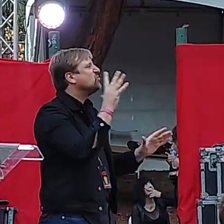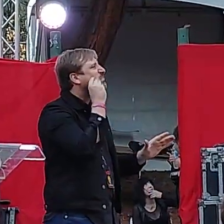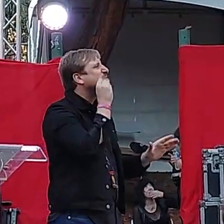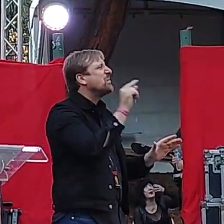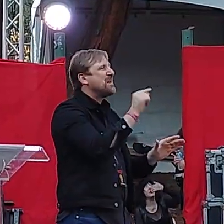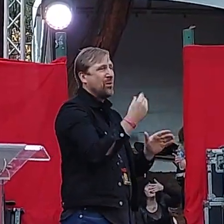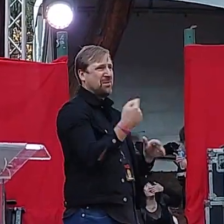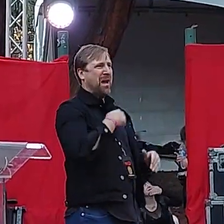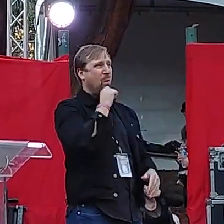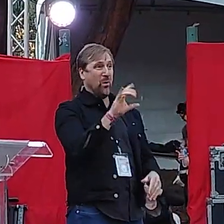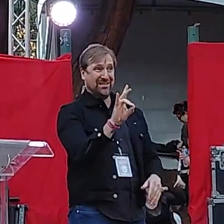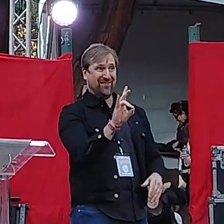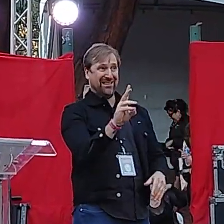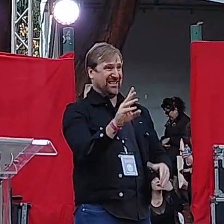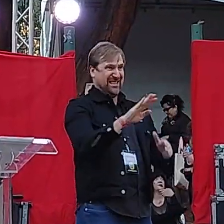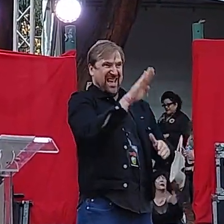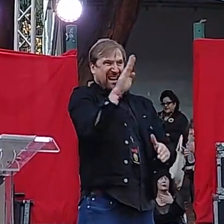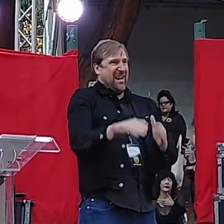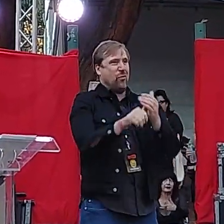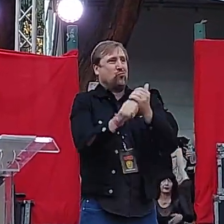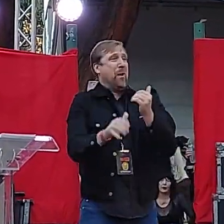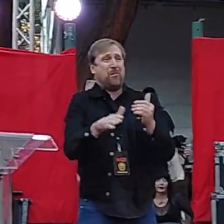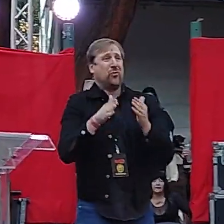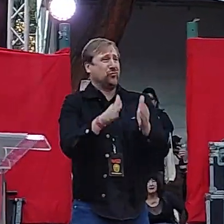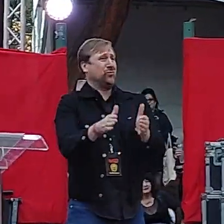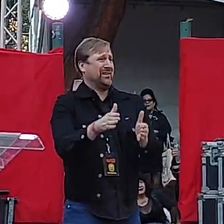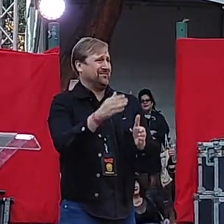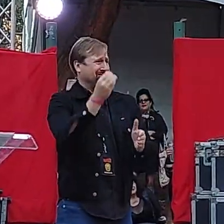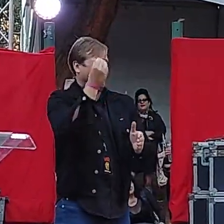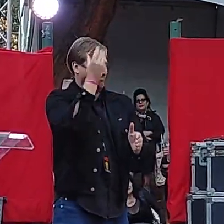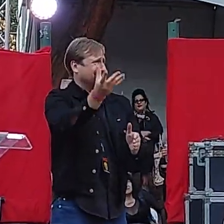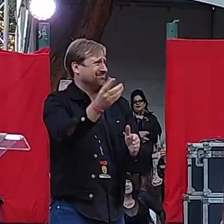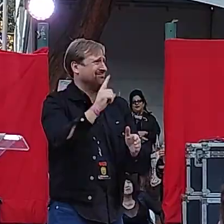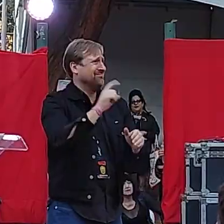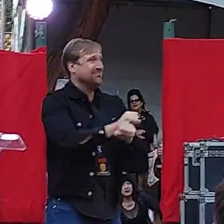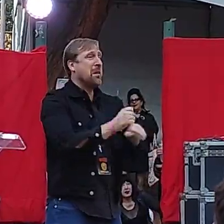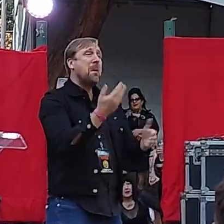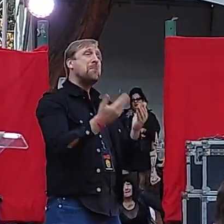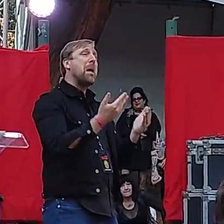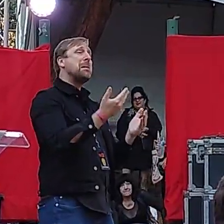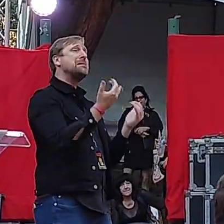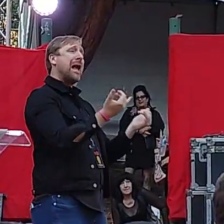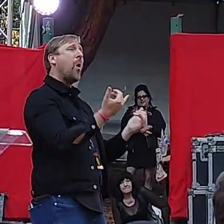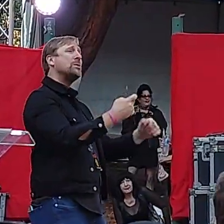I'm 76 and I never took a dump on the street. But maybe it's time.